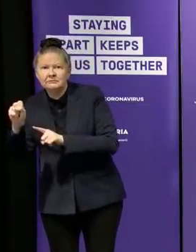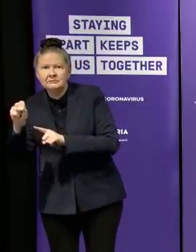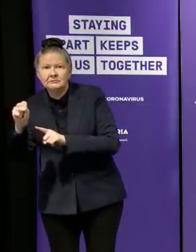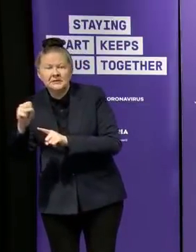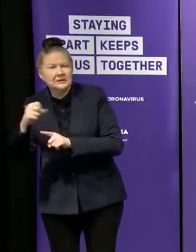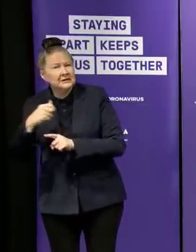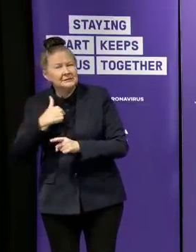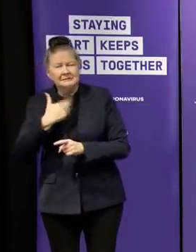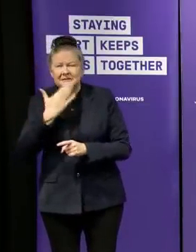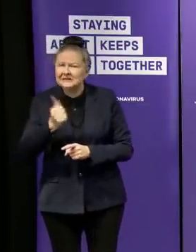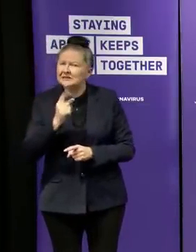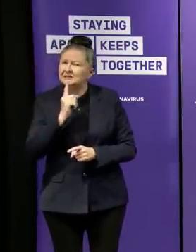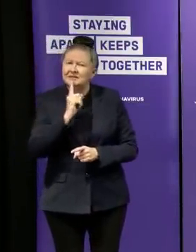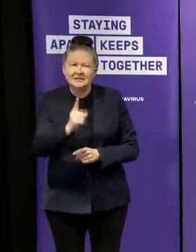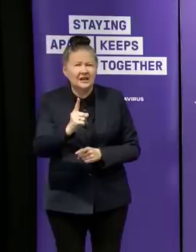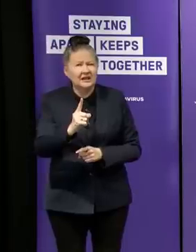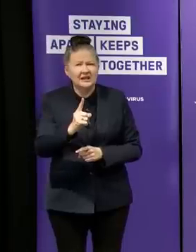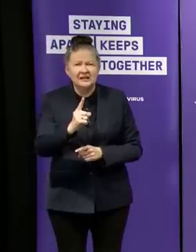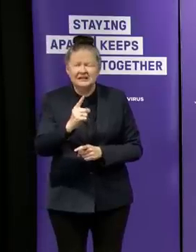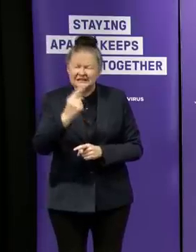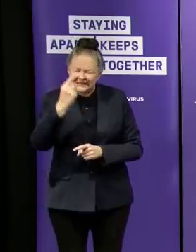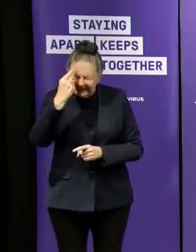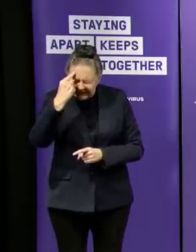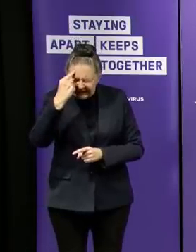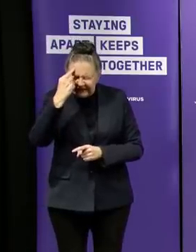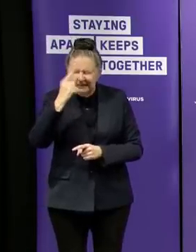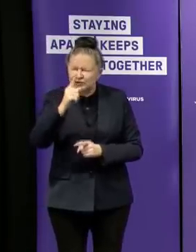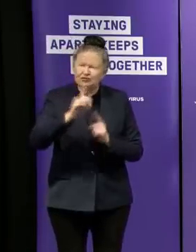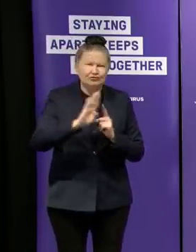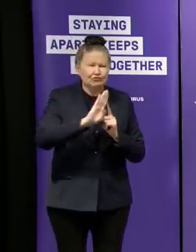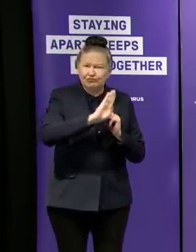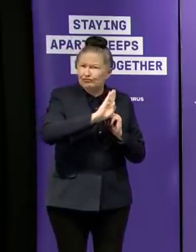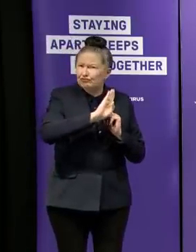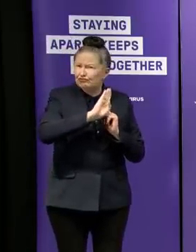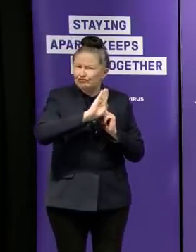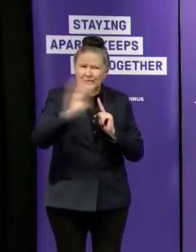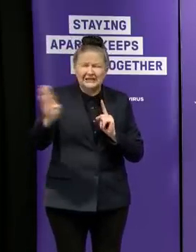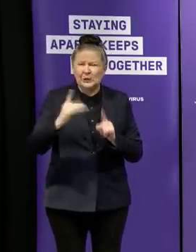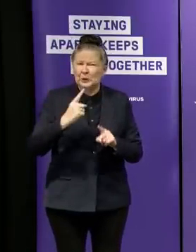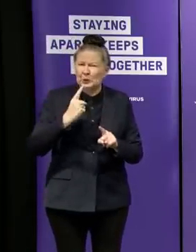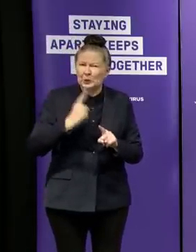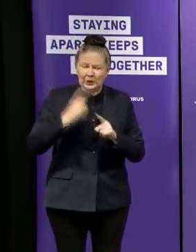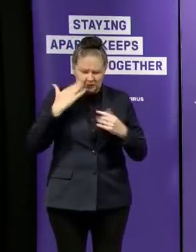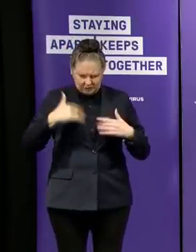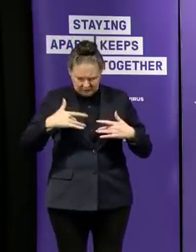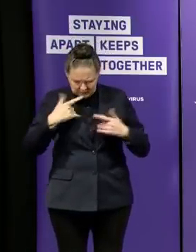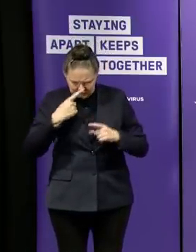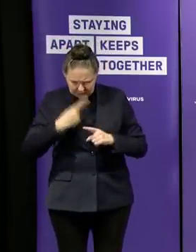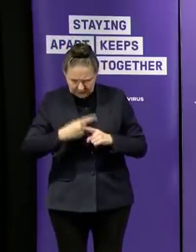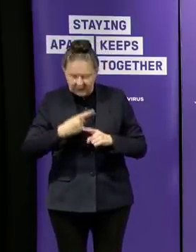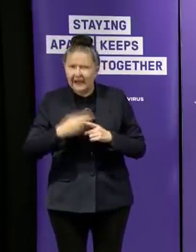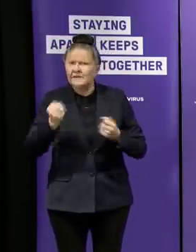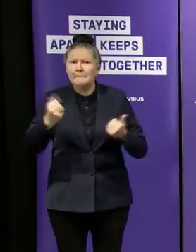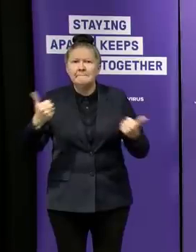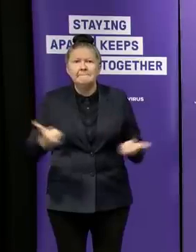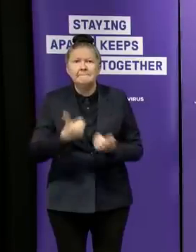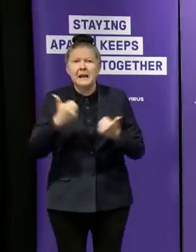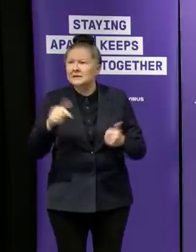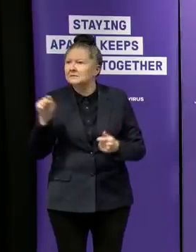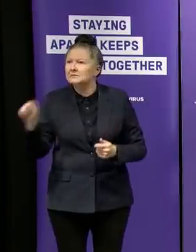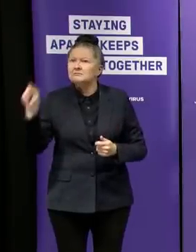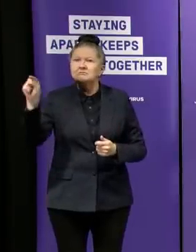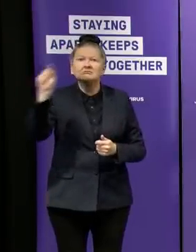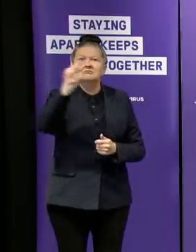earliest times, in the quickest possible times, at the multitude of facilities that are now